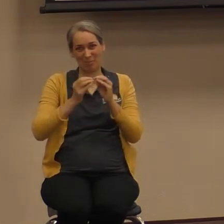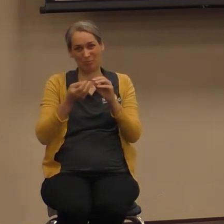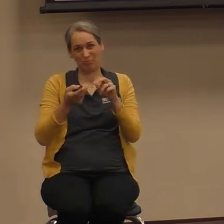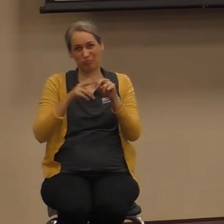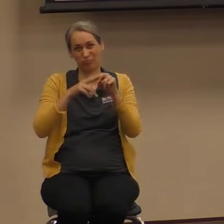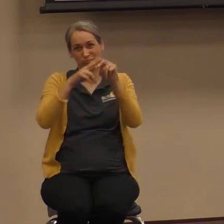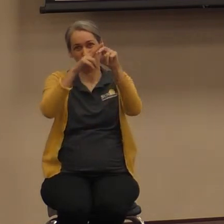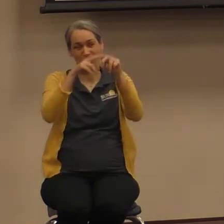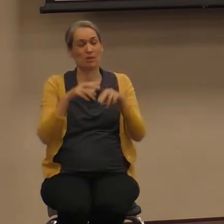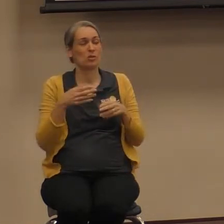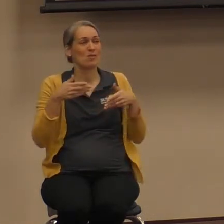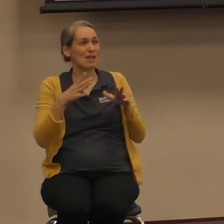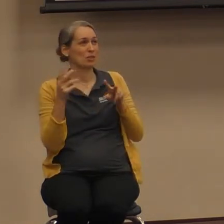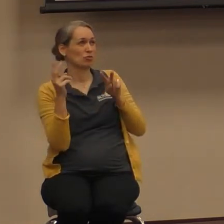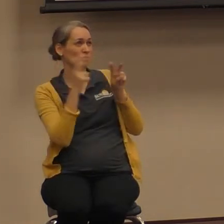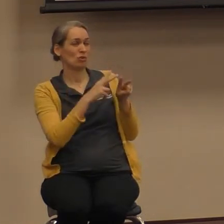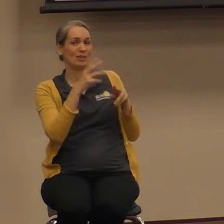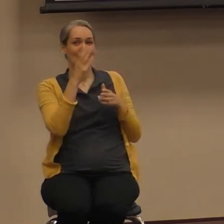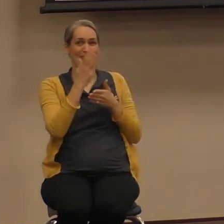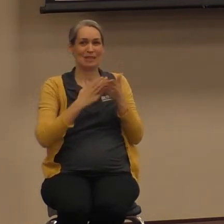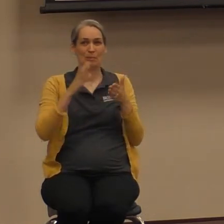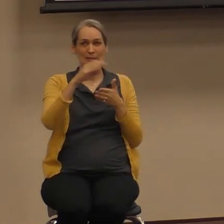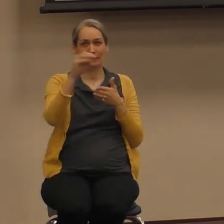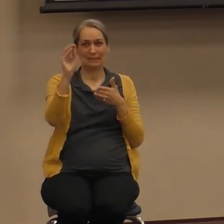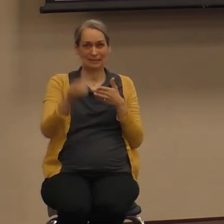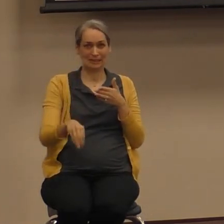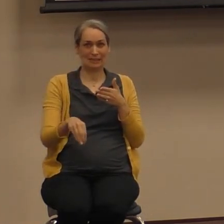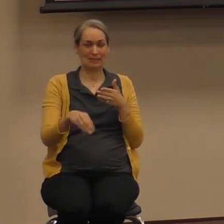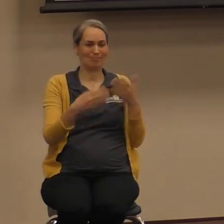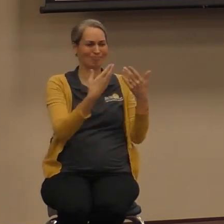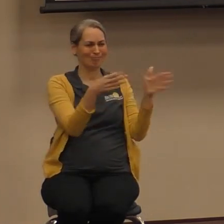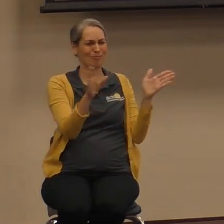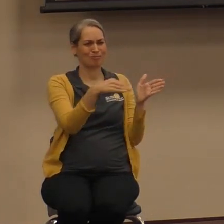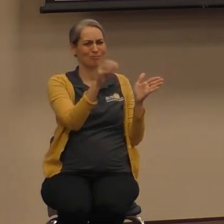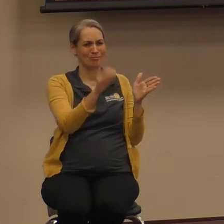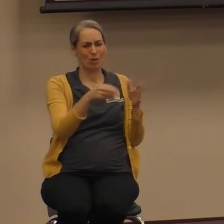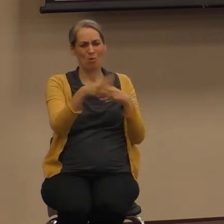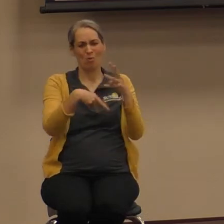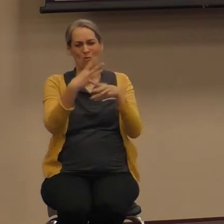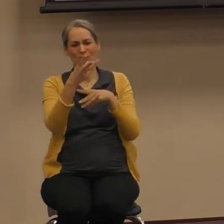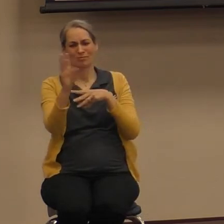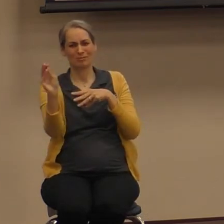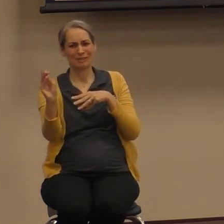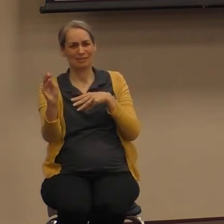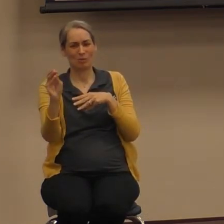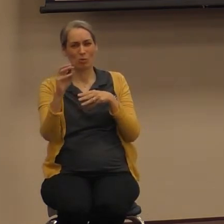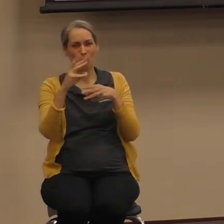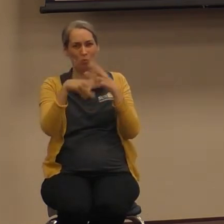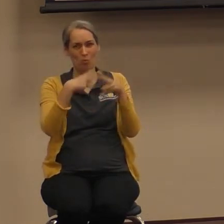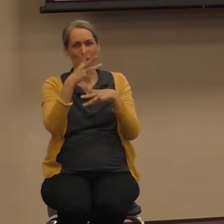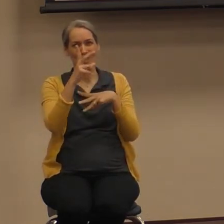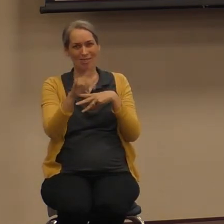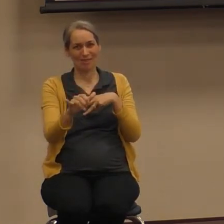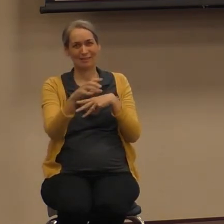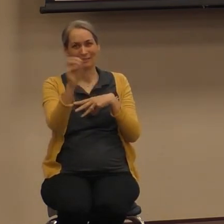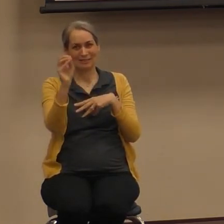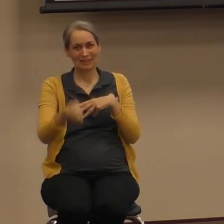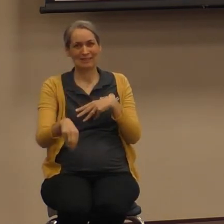So we're going to look at some general statistics, some worldly statistics, some Christian statistics to understand. Can everybody see? Sweet.